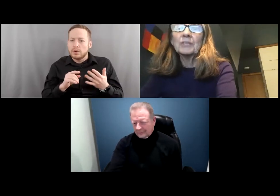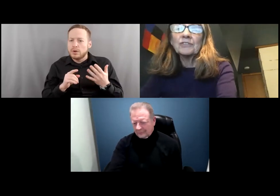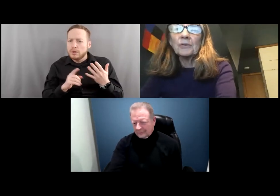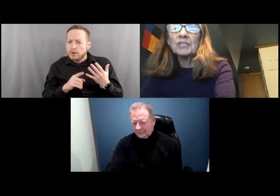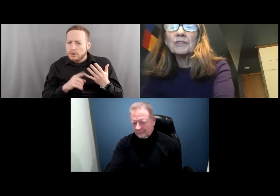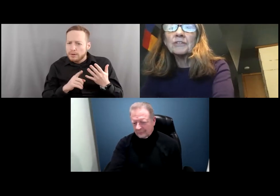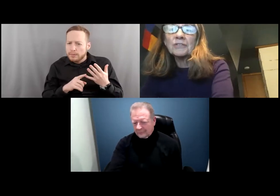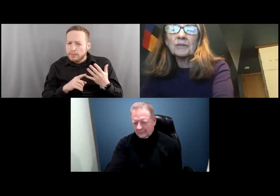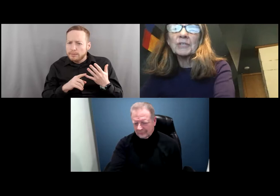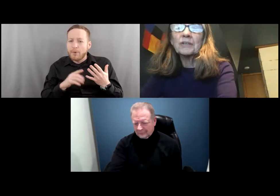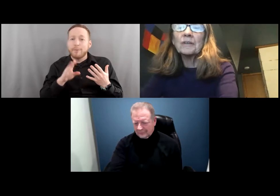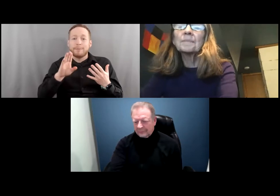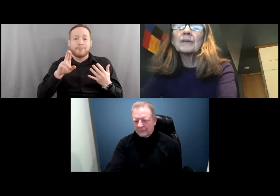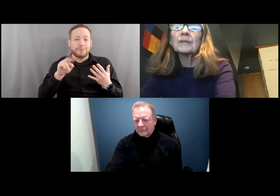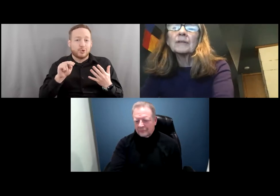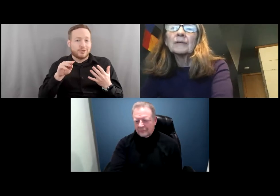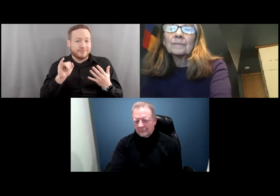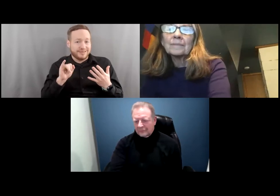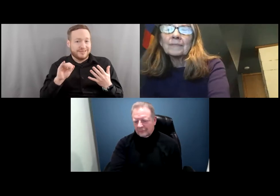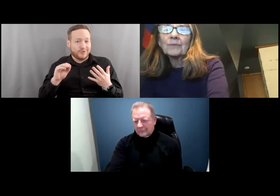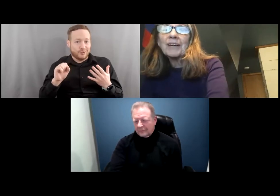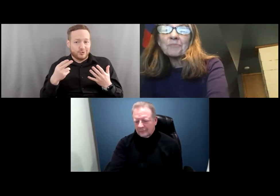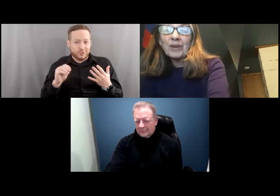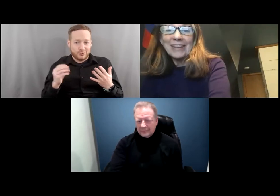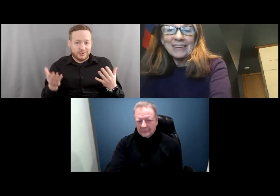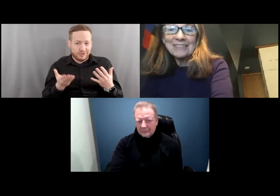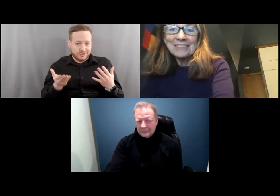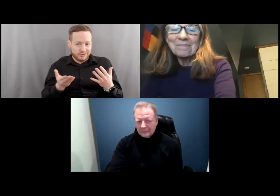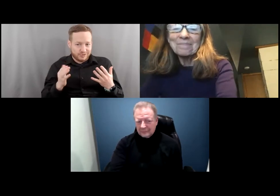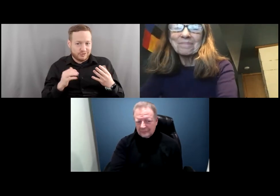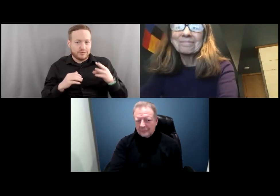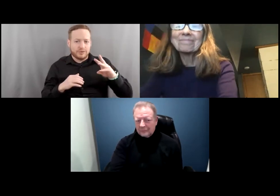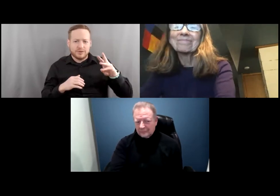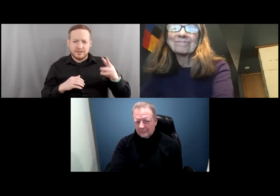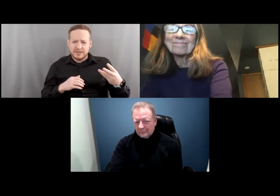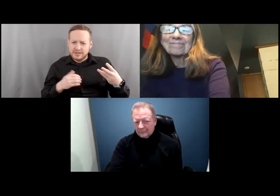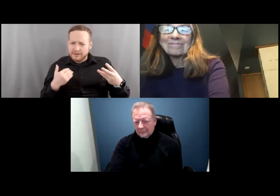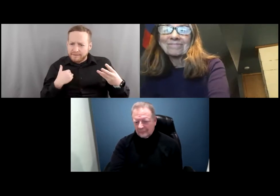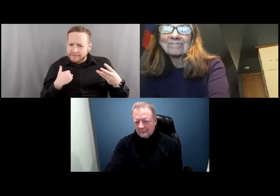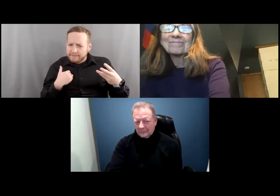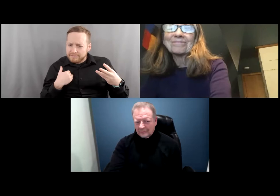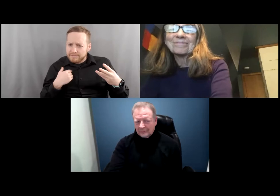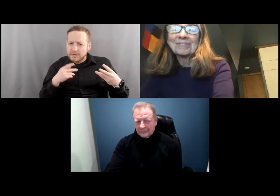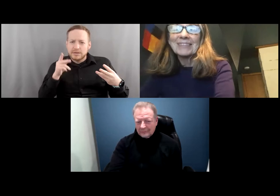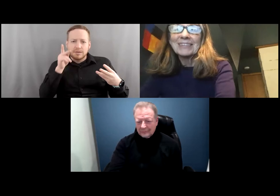She'll be our secretary, is our secretary. We have Brett Hayes.